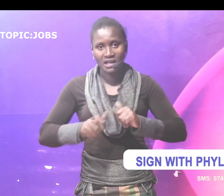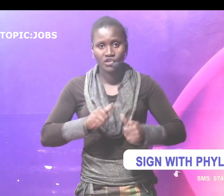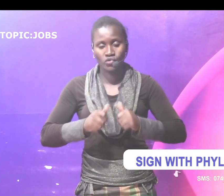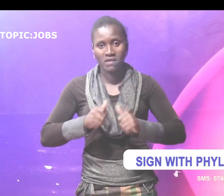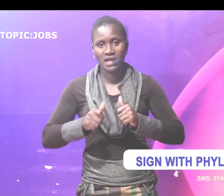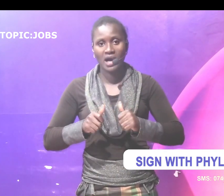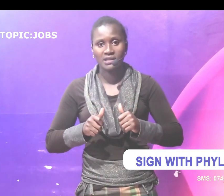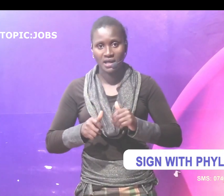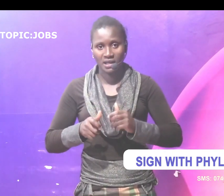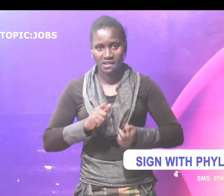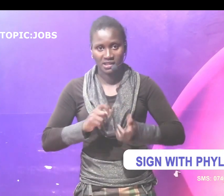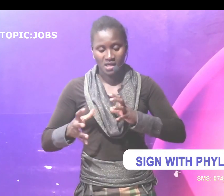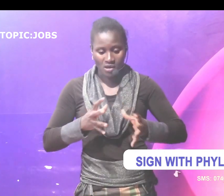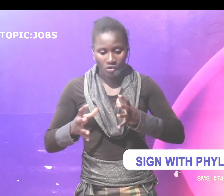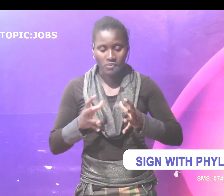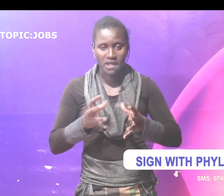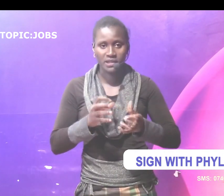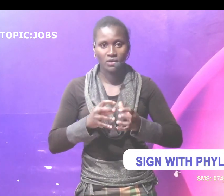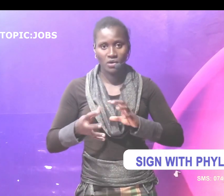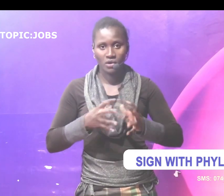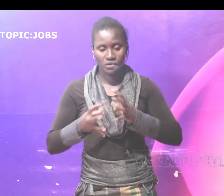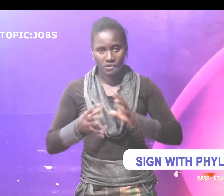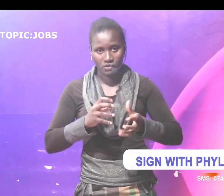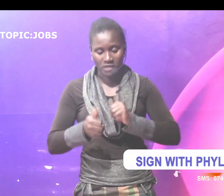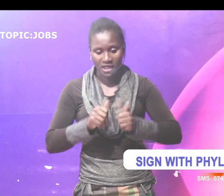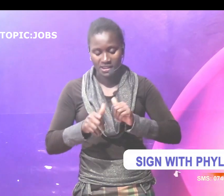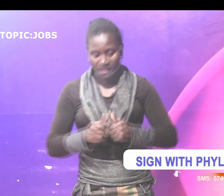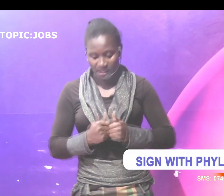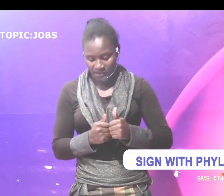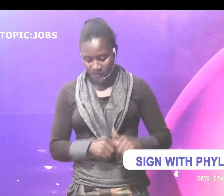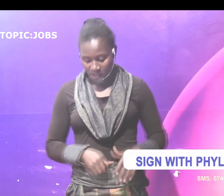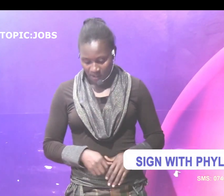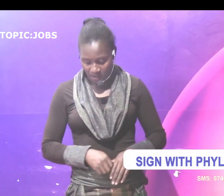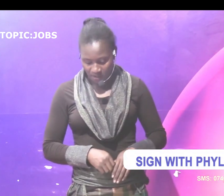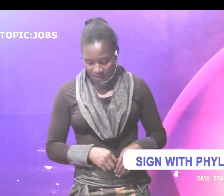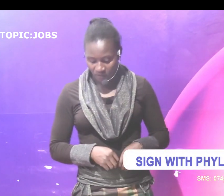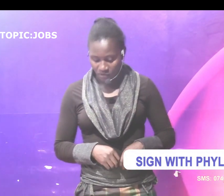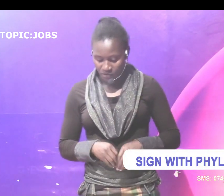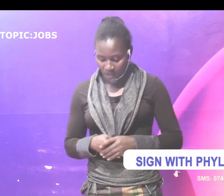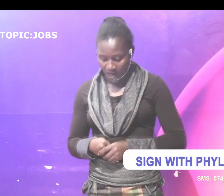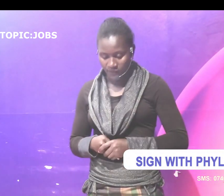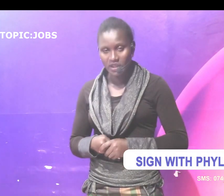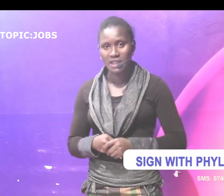make a challenge. Compete or you make a challenge. And then we also have industry.